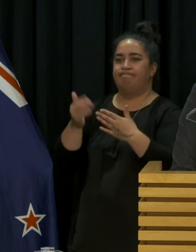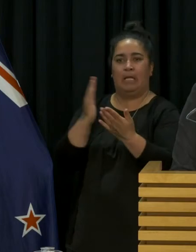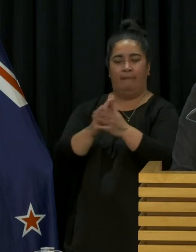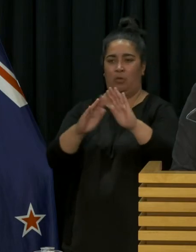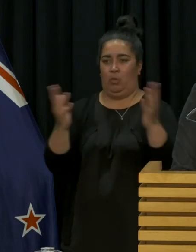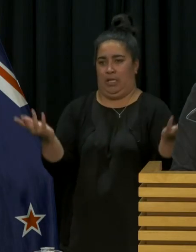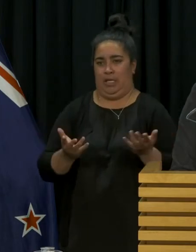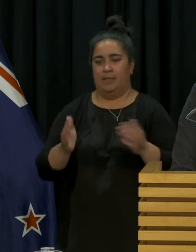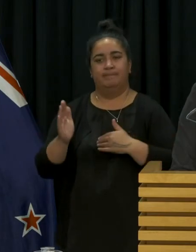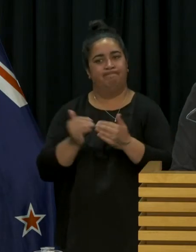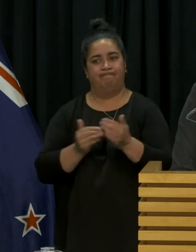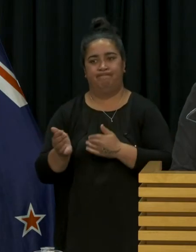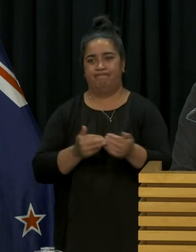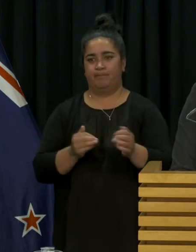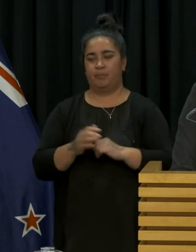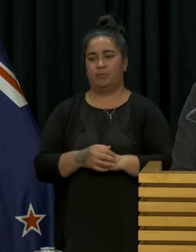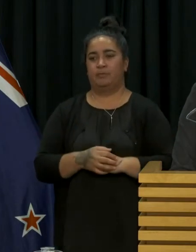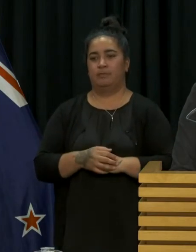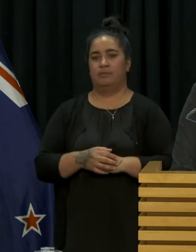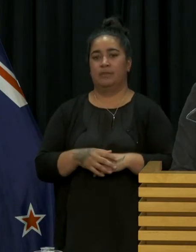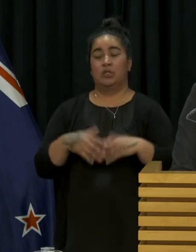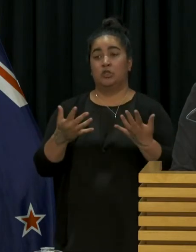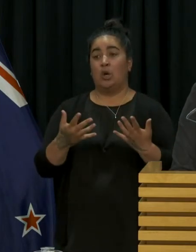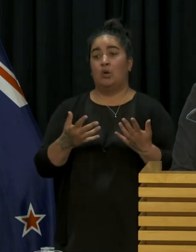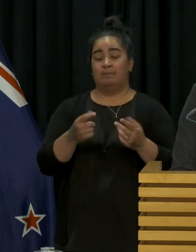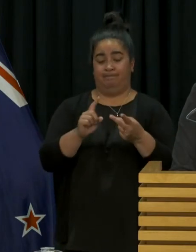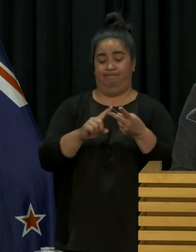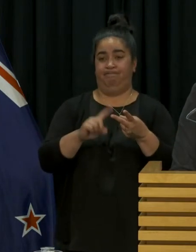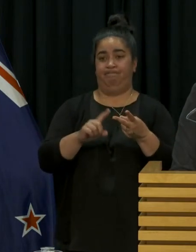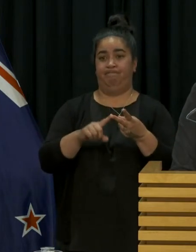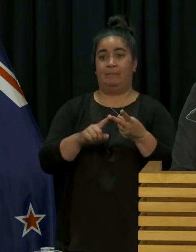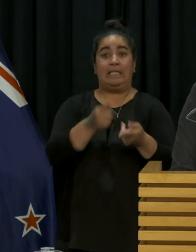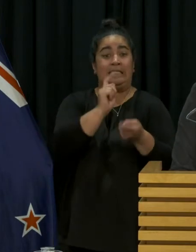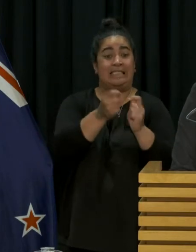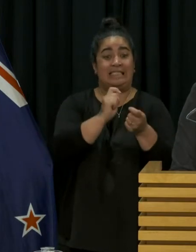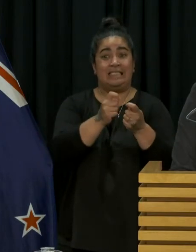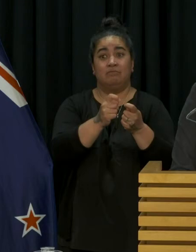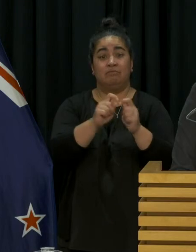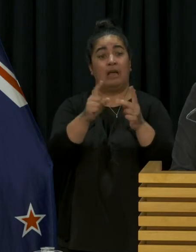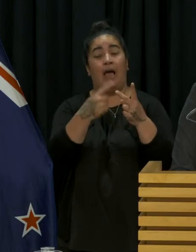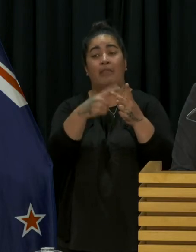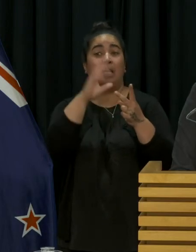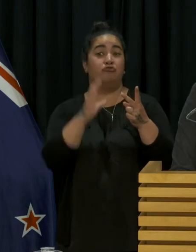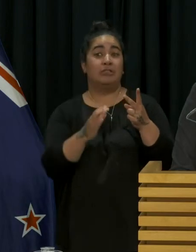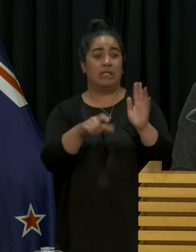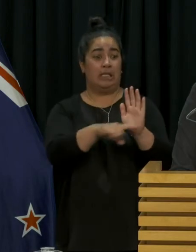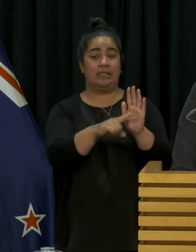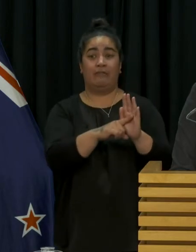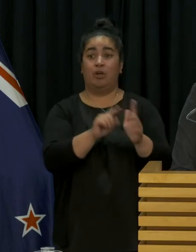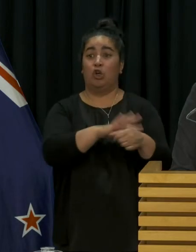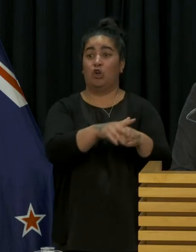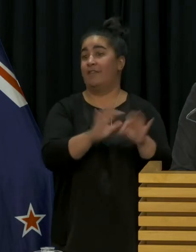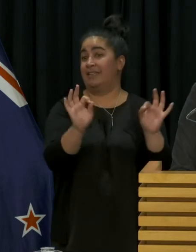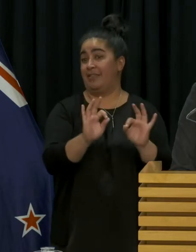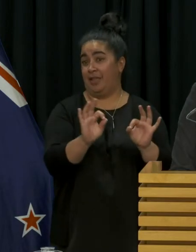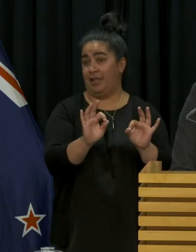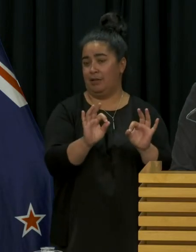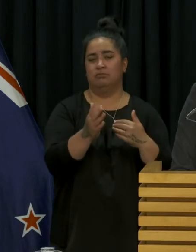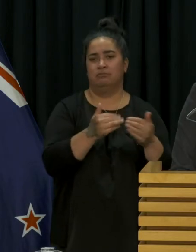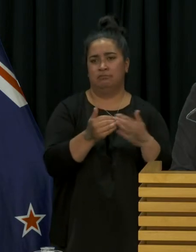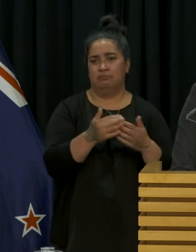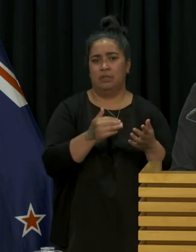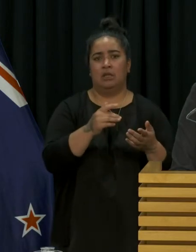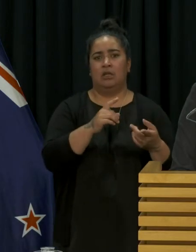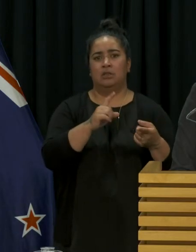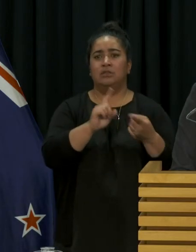I'd make is even a negative test taken offshore, and this is not a reason not to do that as an extra layer of protection, but even when you do that, there is